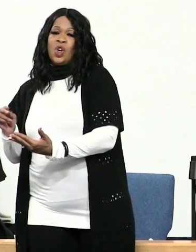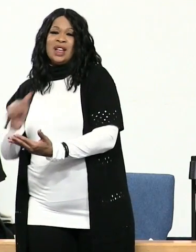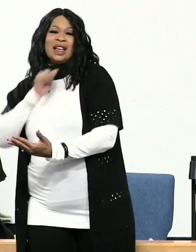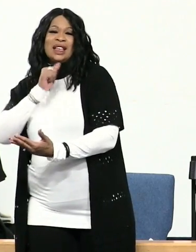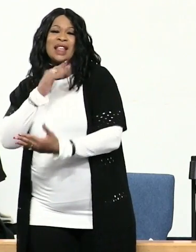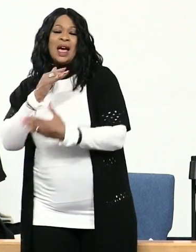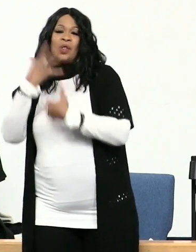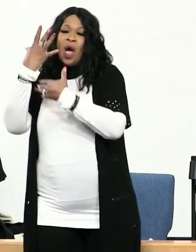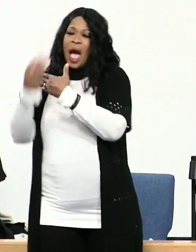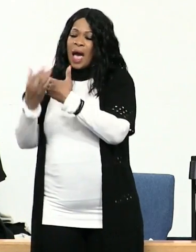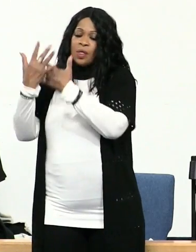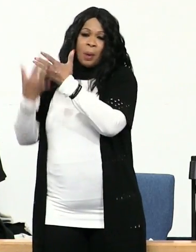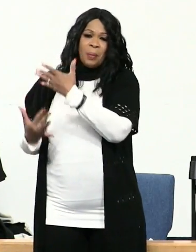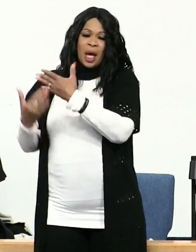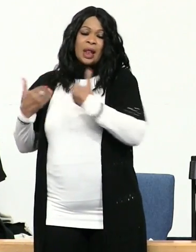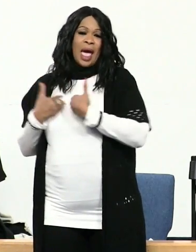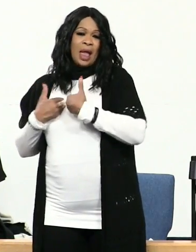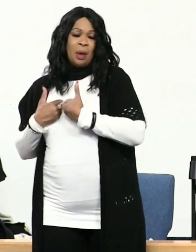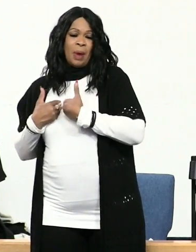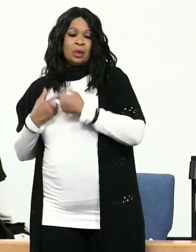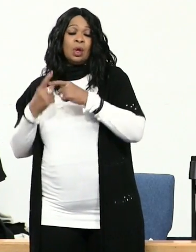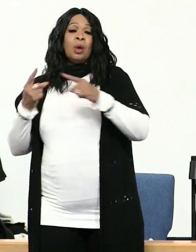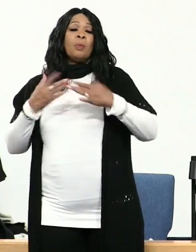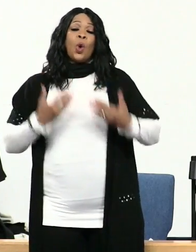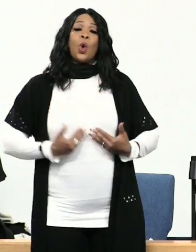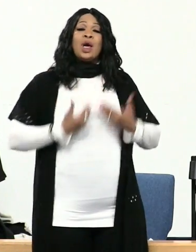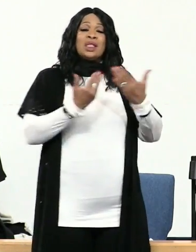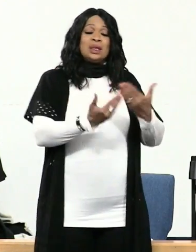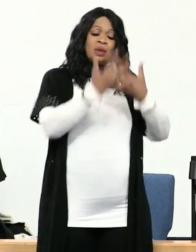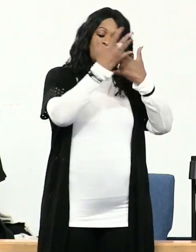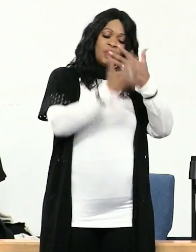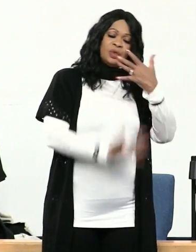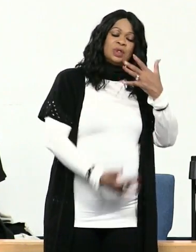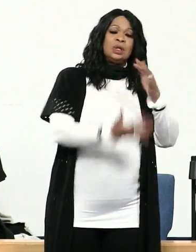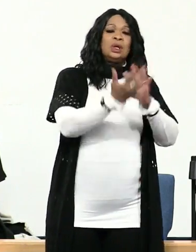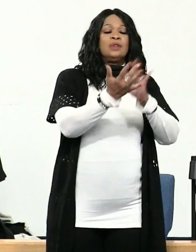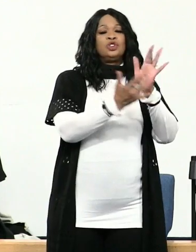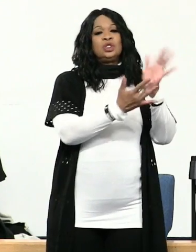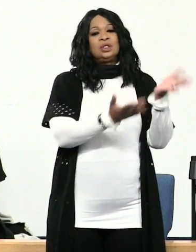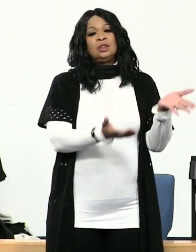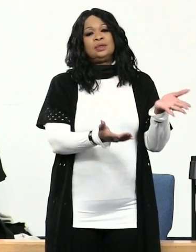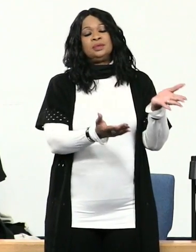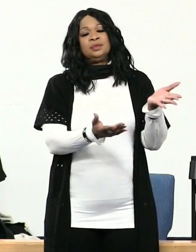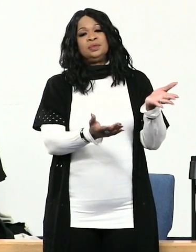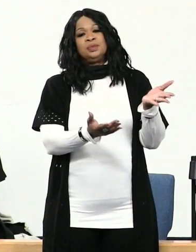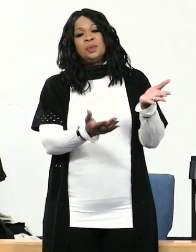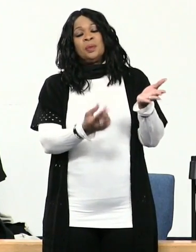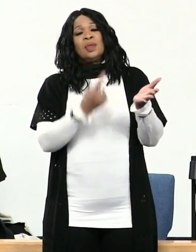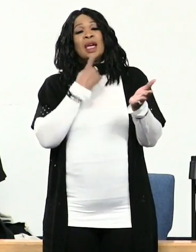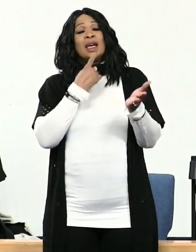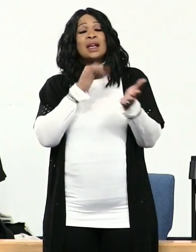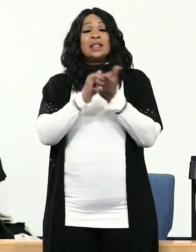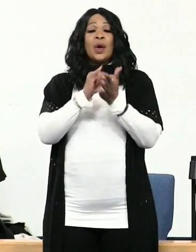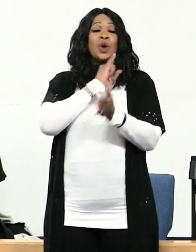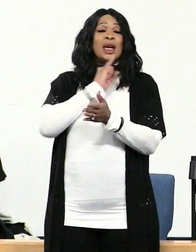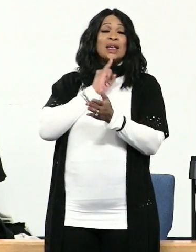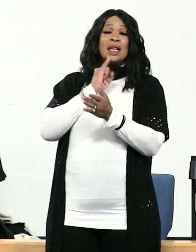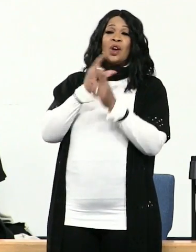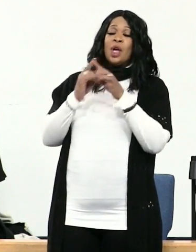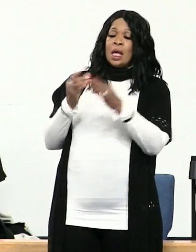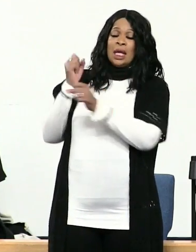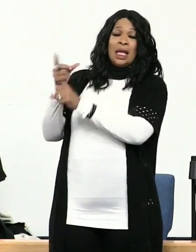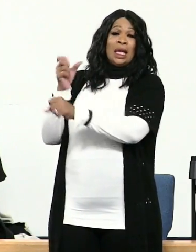the blood of animals, but on the sacrifice and blood of Jesus. As I said, Israel had to go in